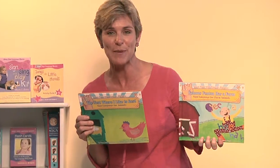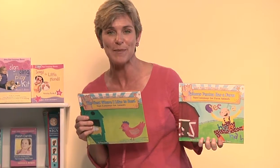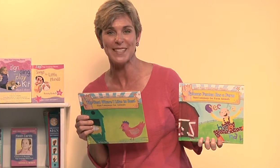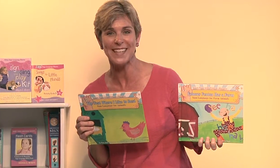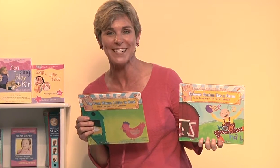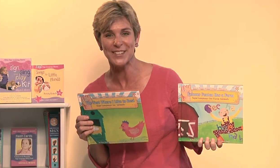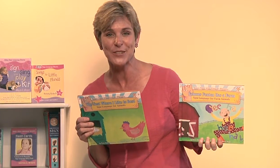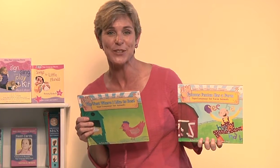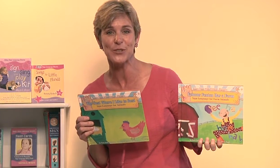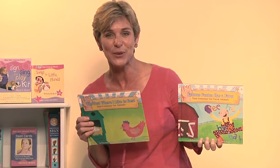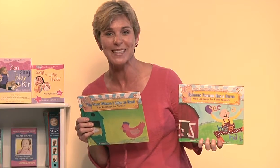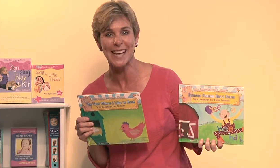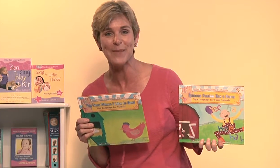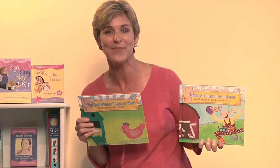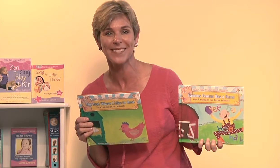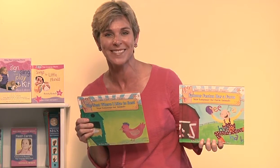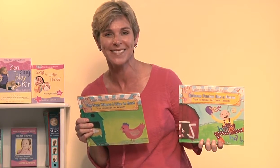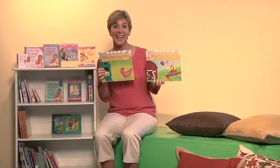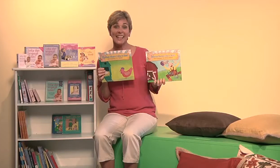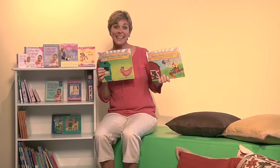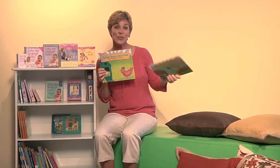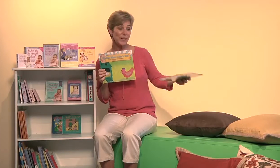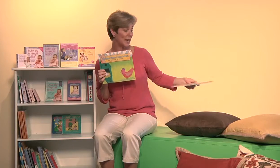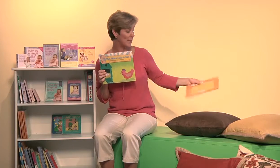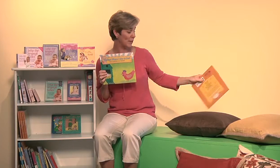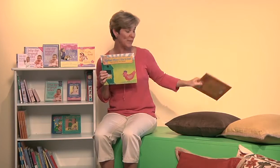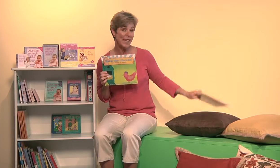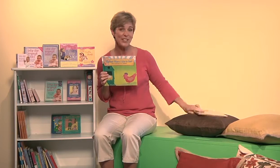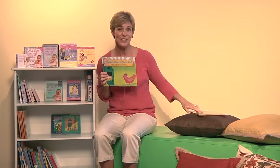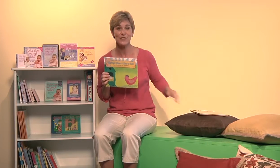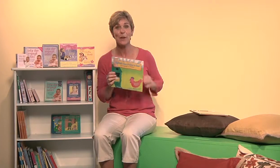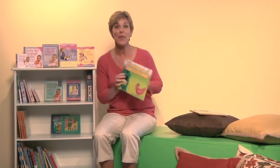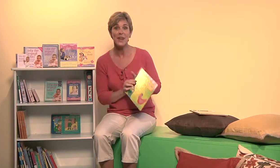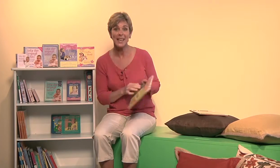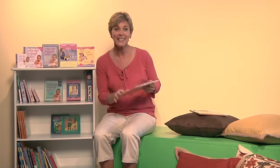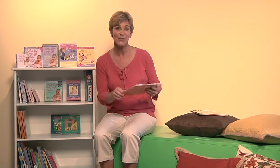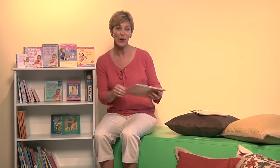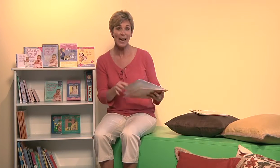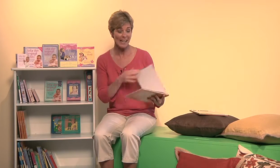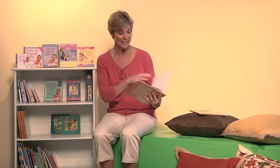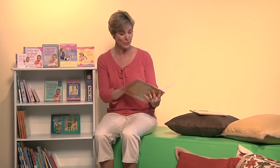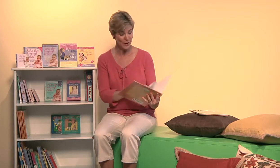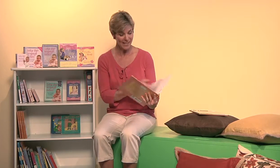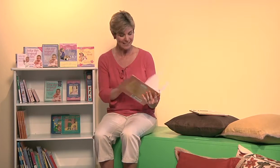baby's attention during story time. Let's read a couple of pages from The Nest Where I Like to Rest.